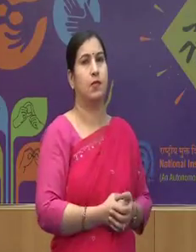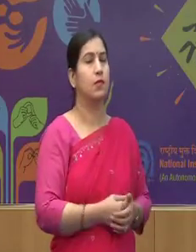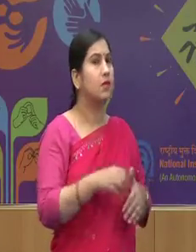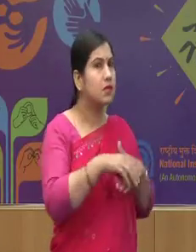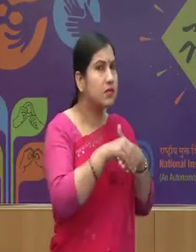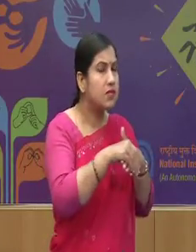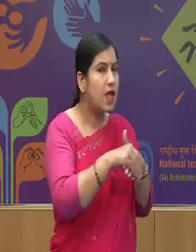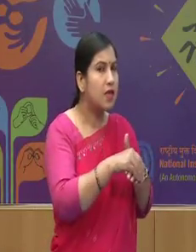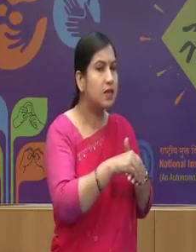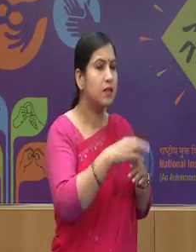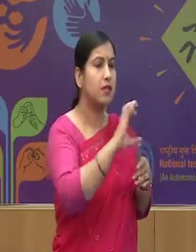With the fascist countries